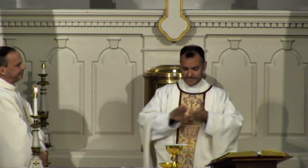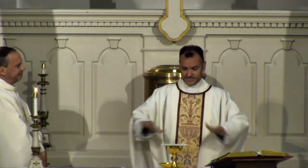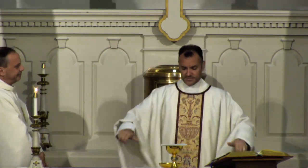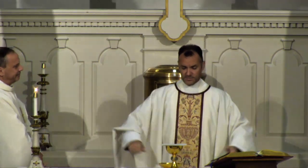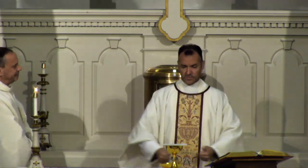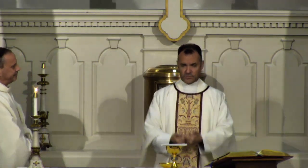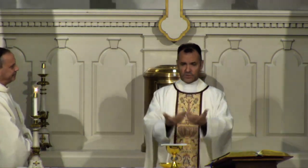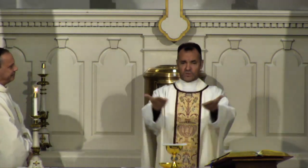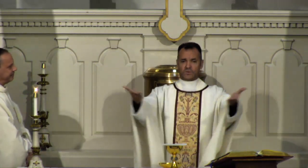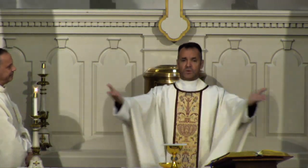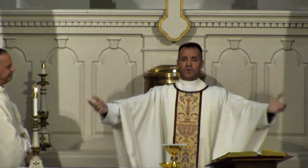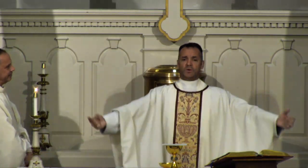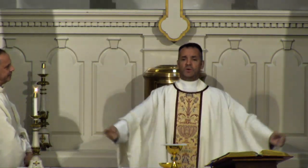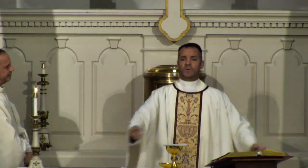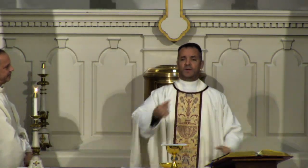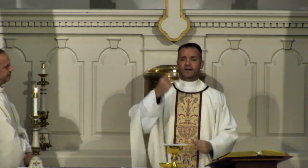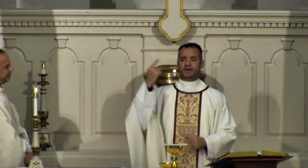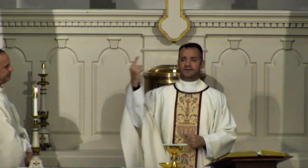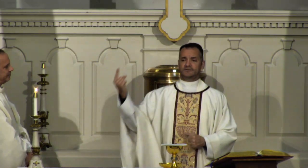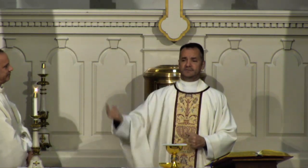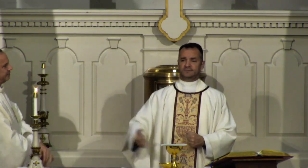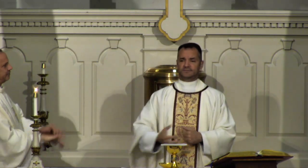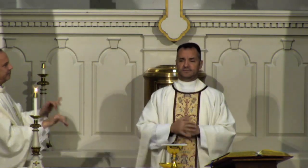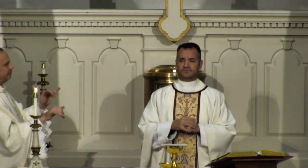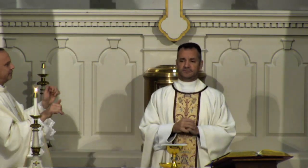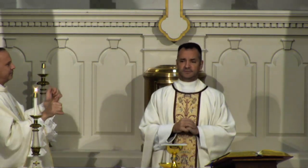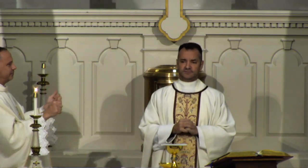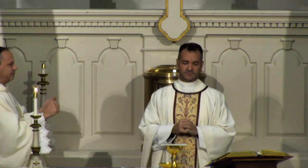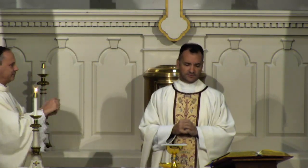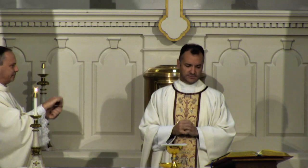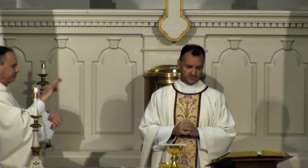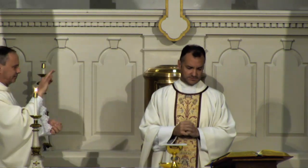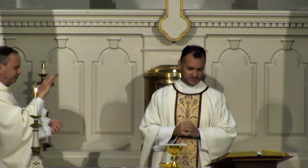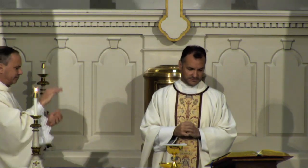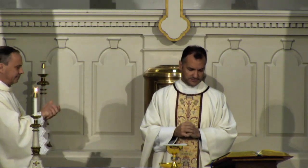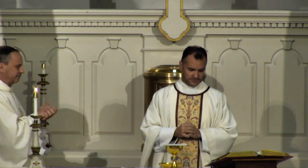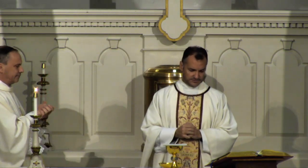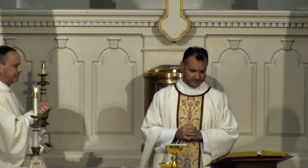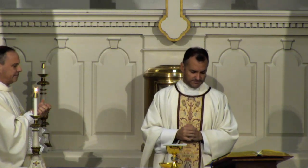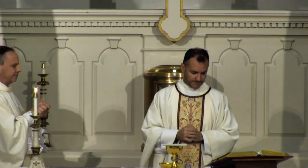The peace of the Lord be with you always.